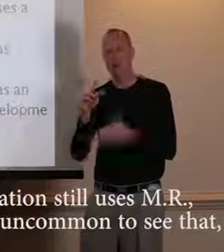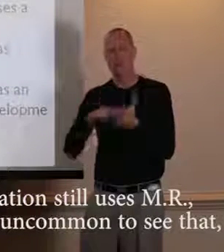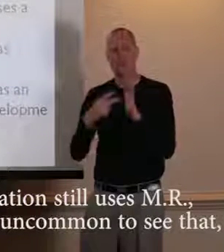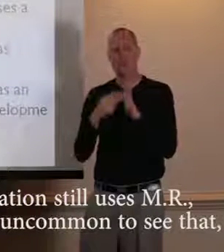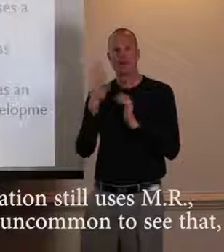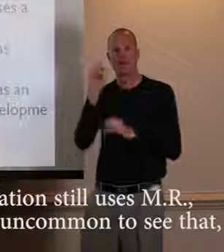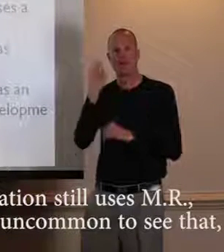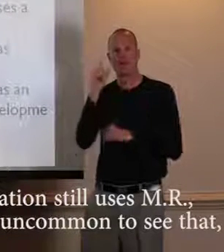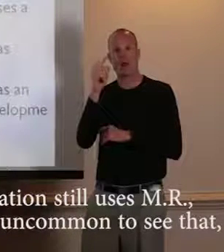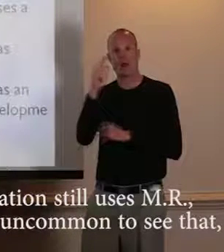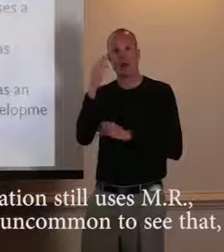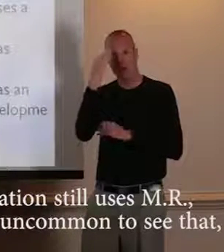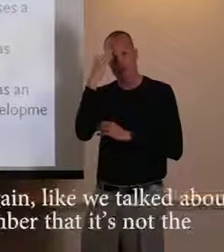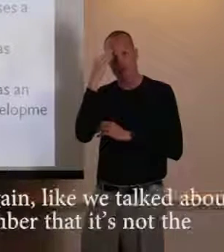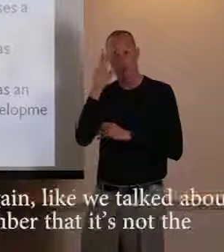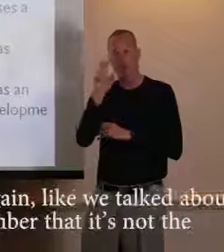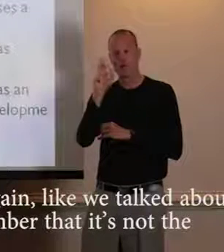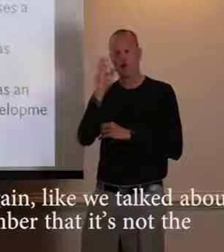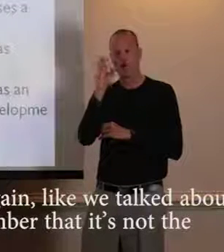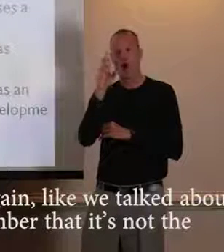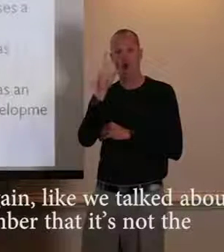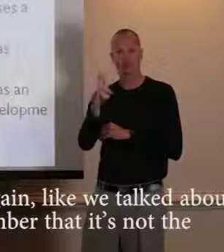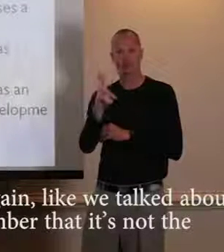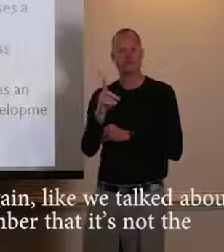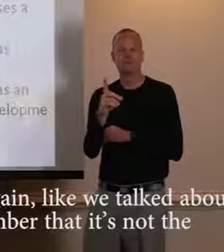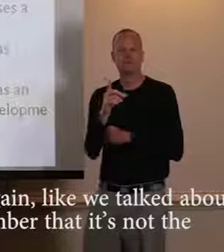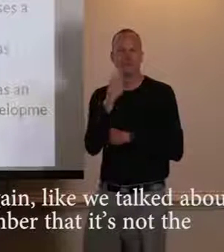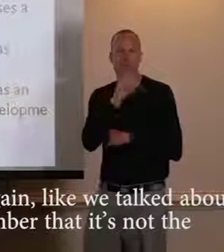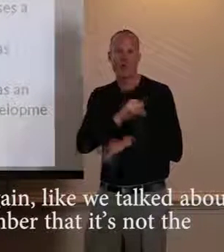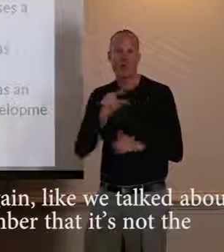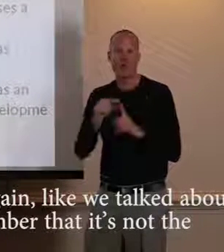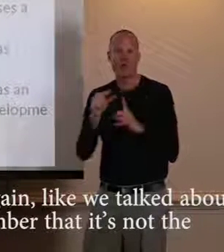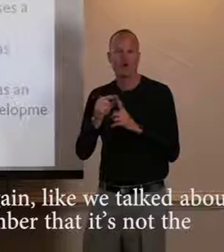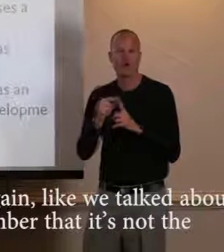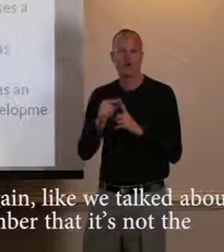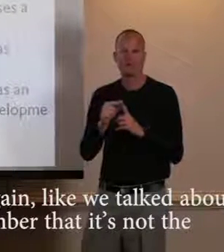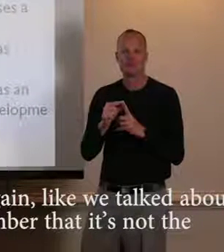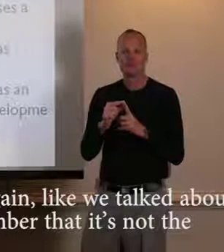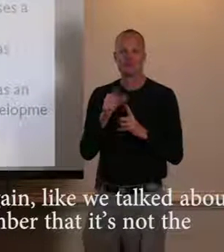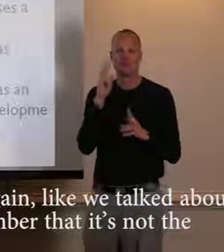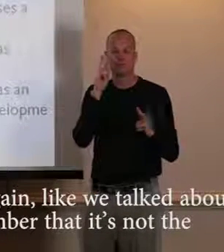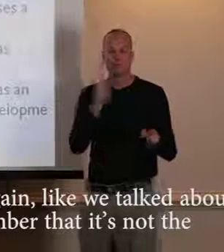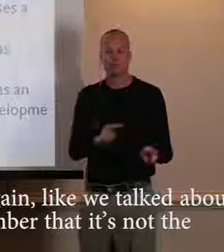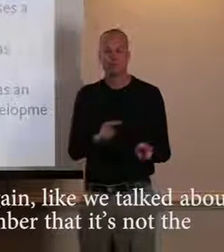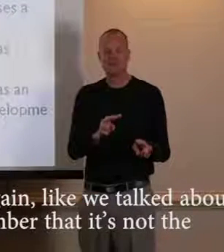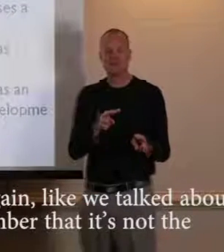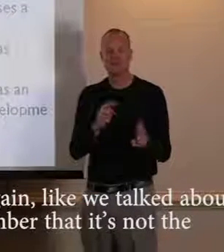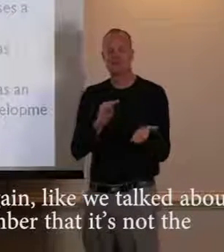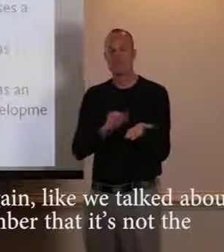not uncommon to see that, but it's just not nice to use.